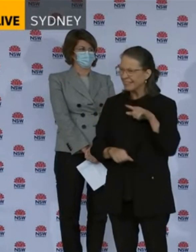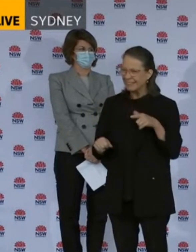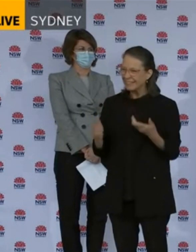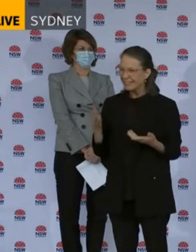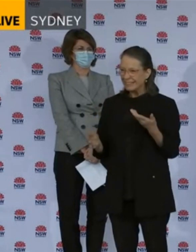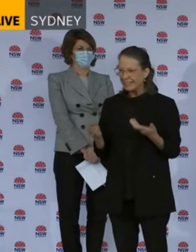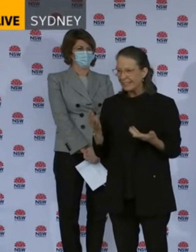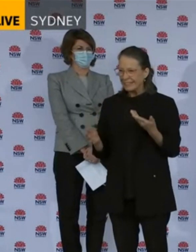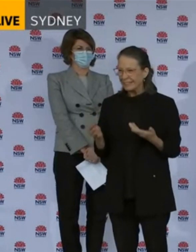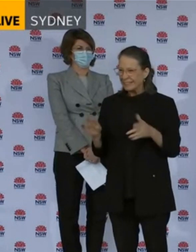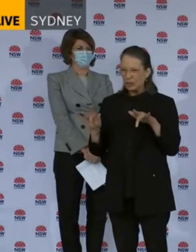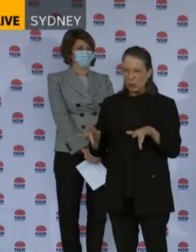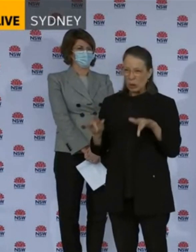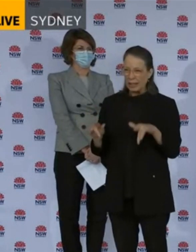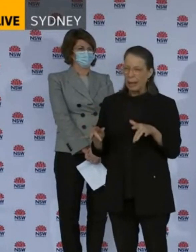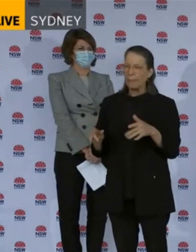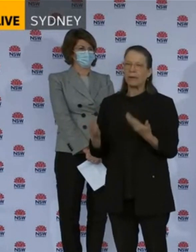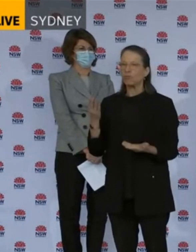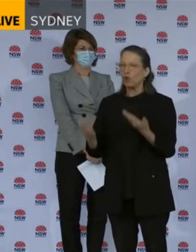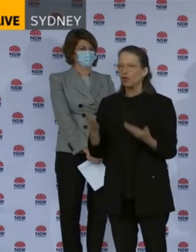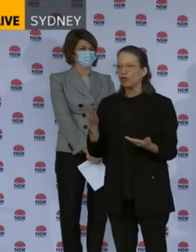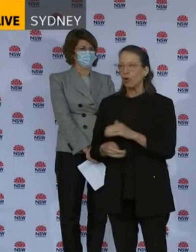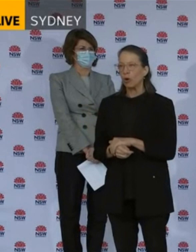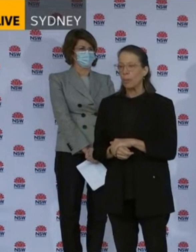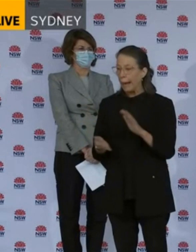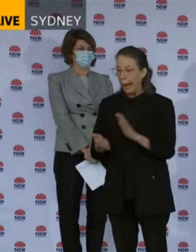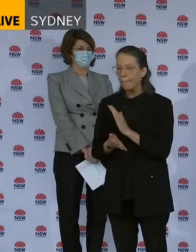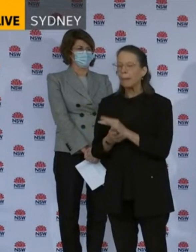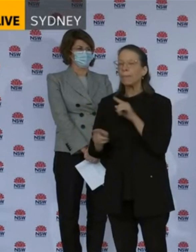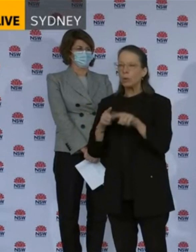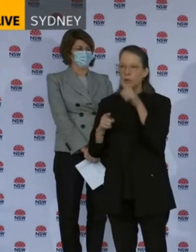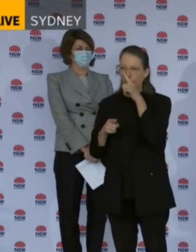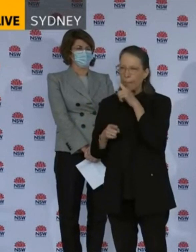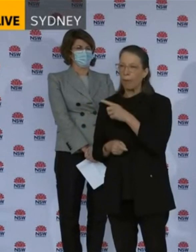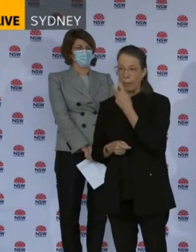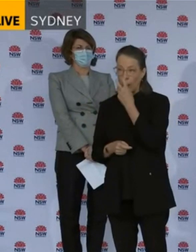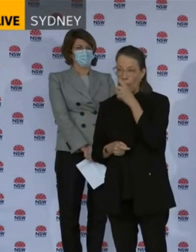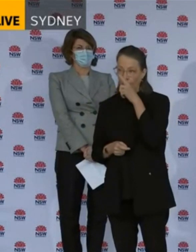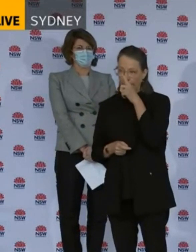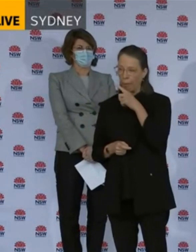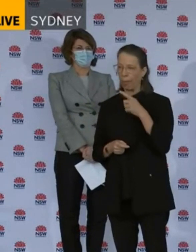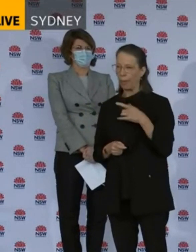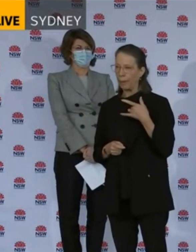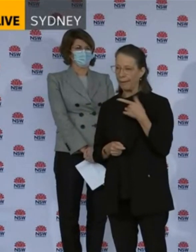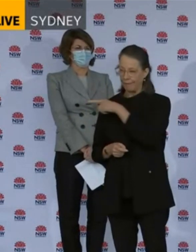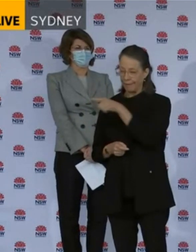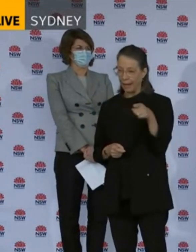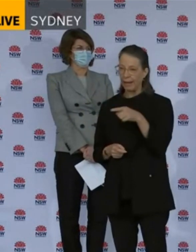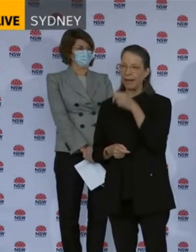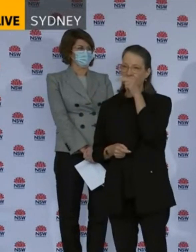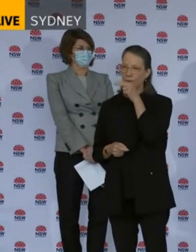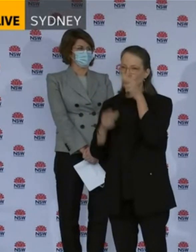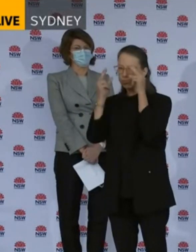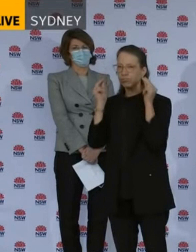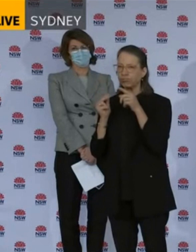pleased that so many of the residents had been vaccinated, and again, I implore the community to come forward for vaccination at